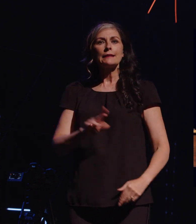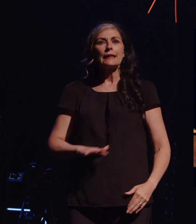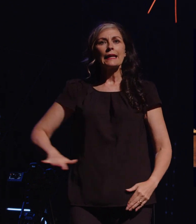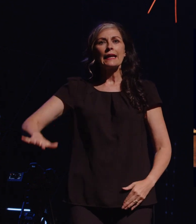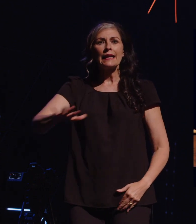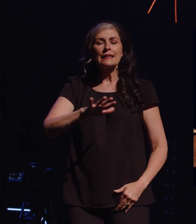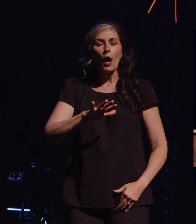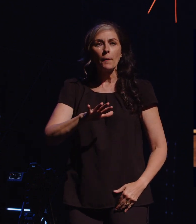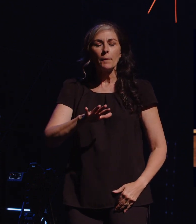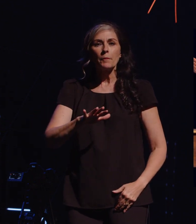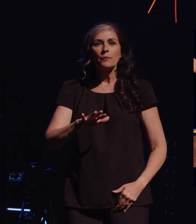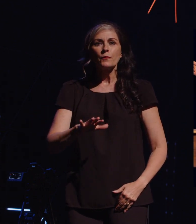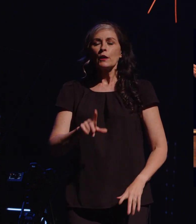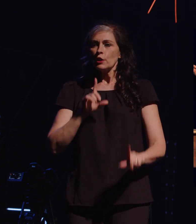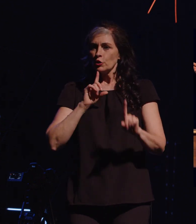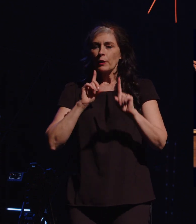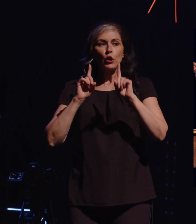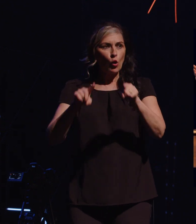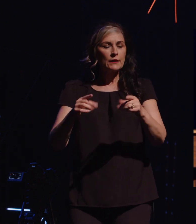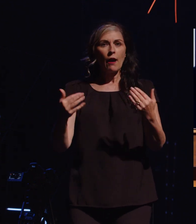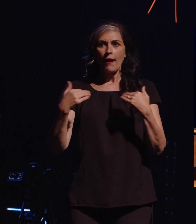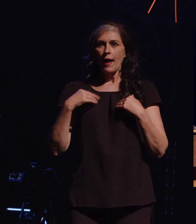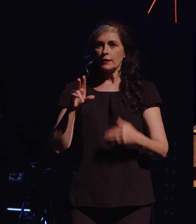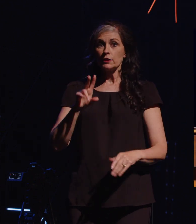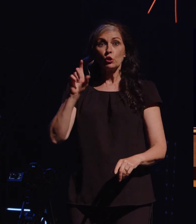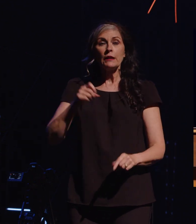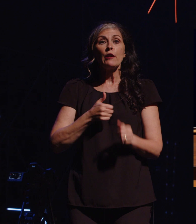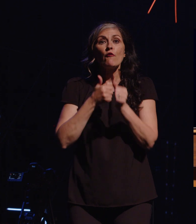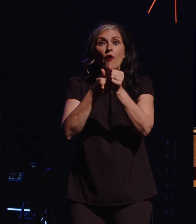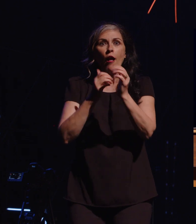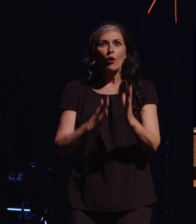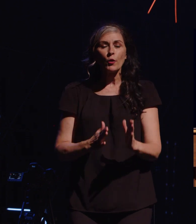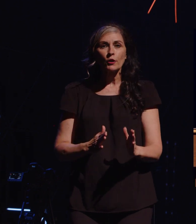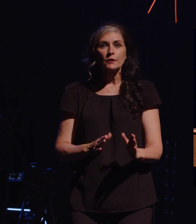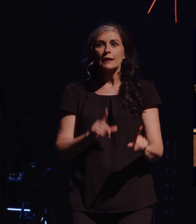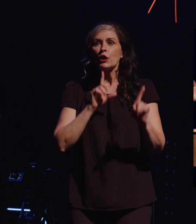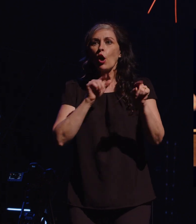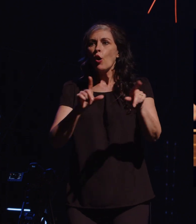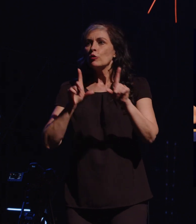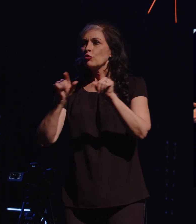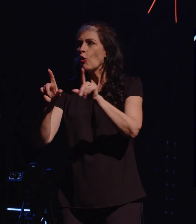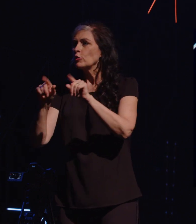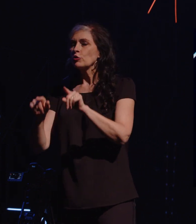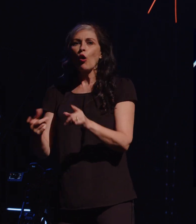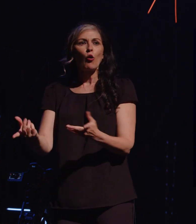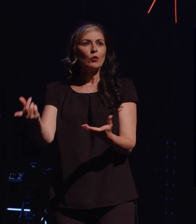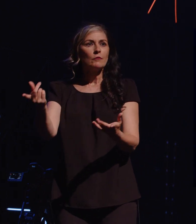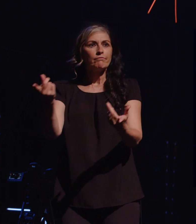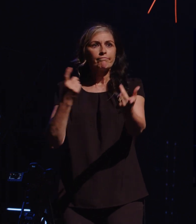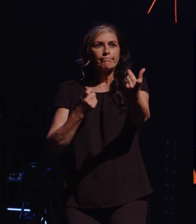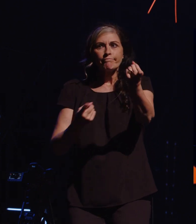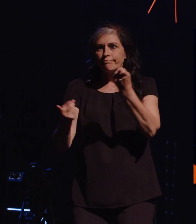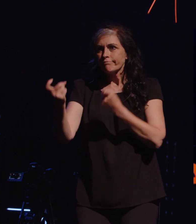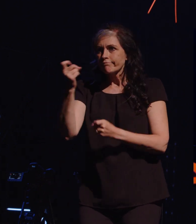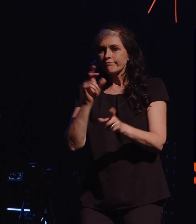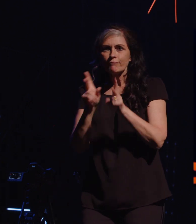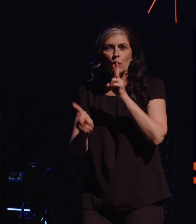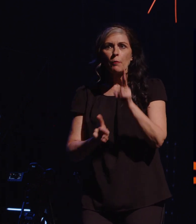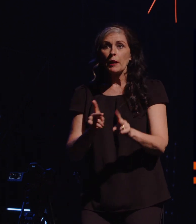does. So he goes out, if you're going to have a kingdom, you're going to need followers. So he goes and he starts to get his followers. And he goes, and the first people he calls